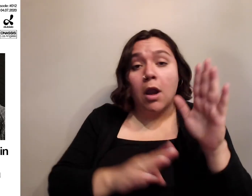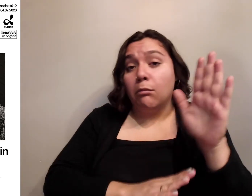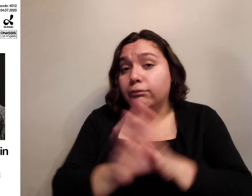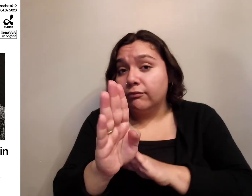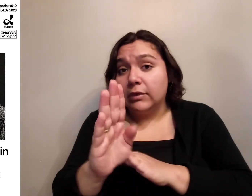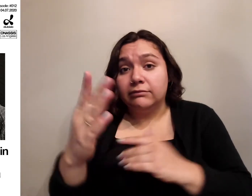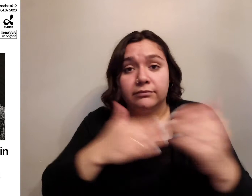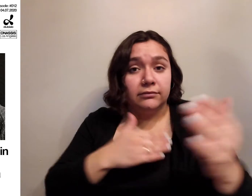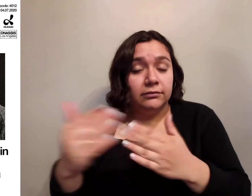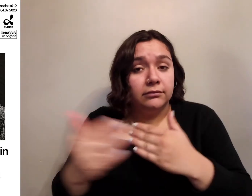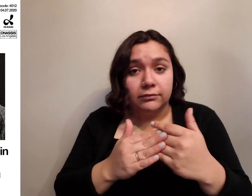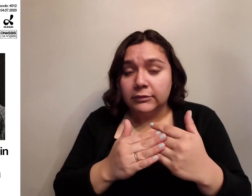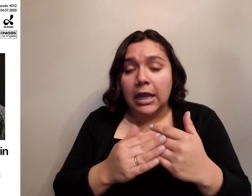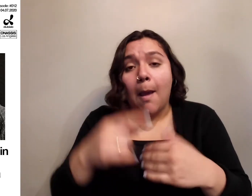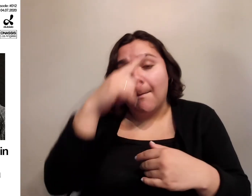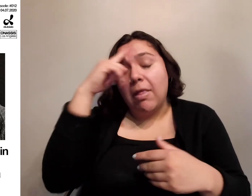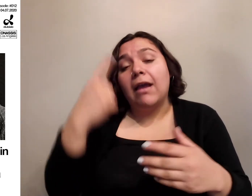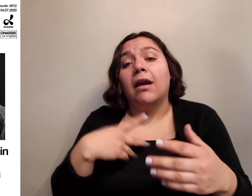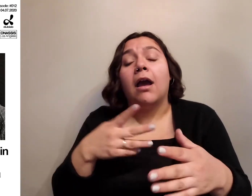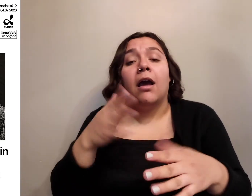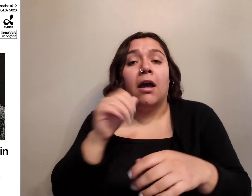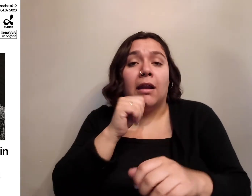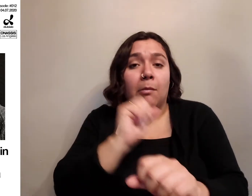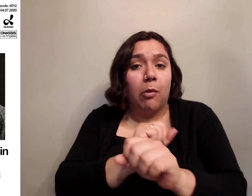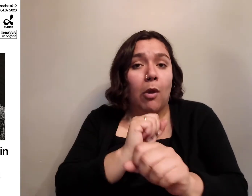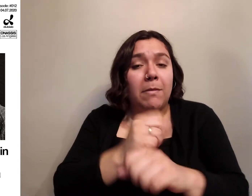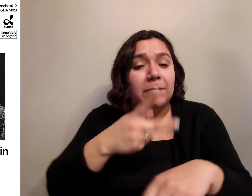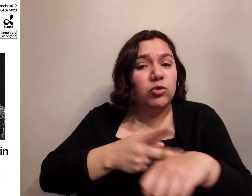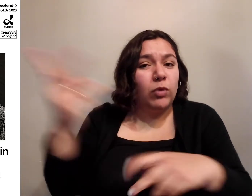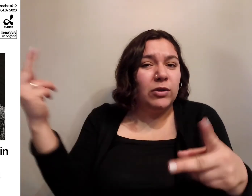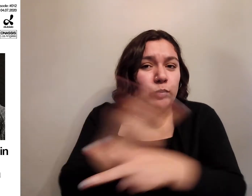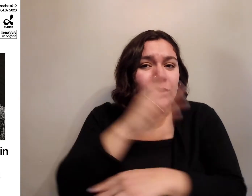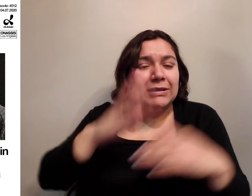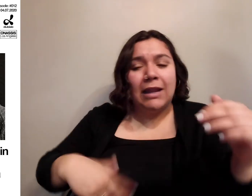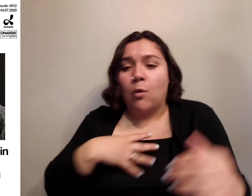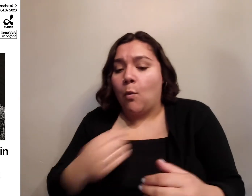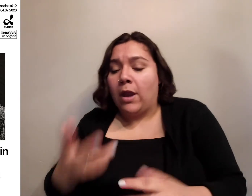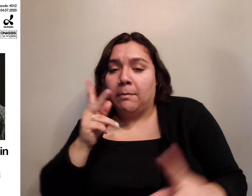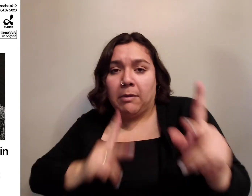that of white people. So we can expect catastrophically